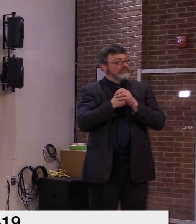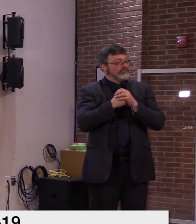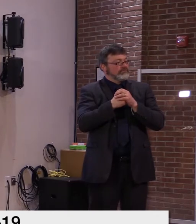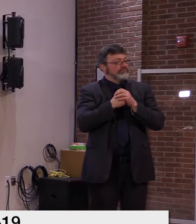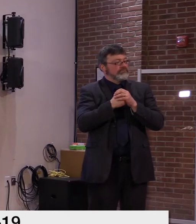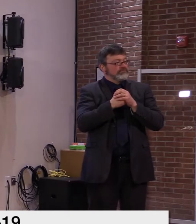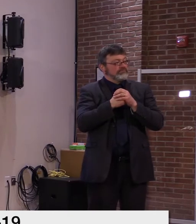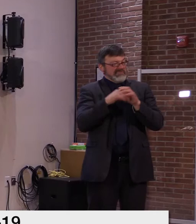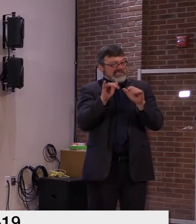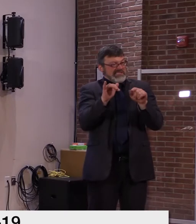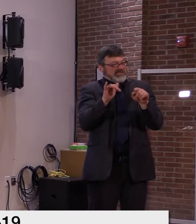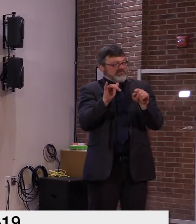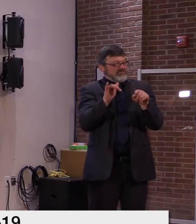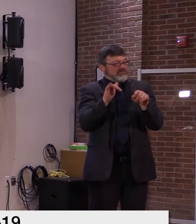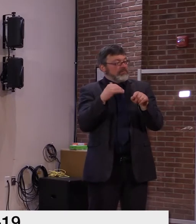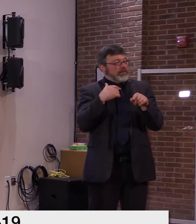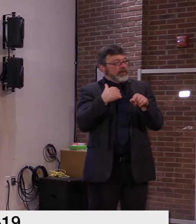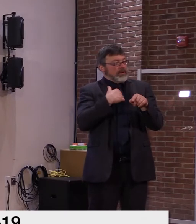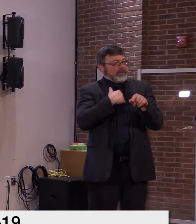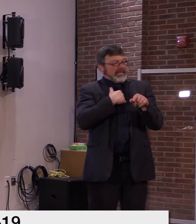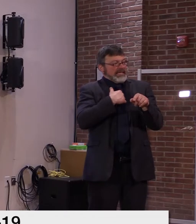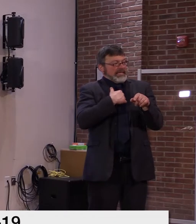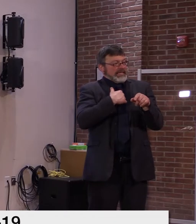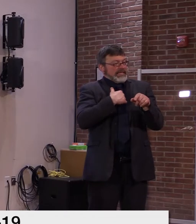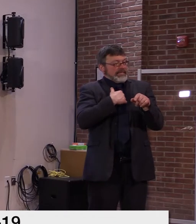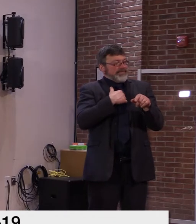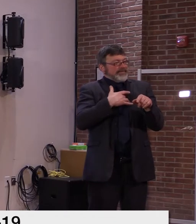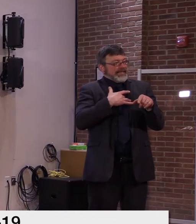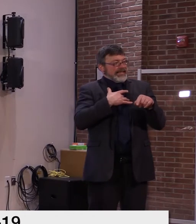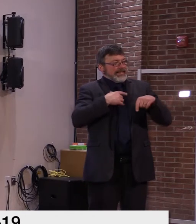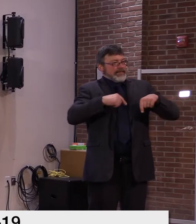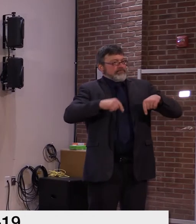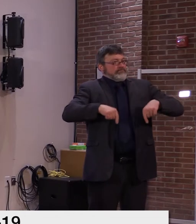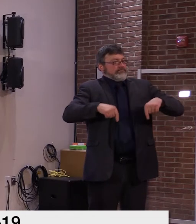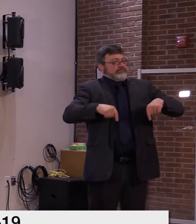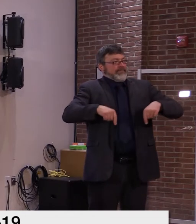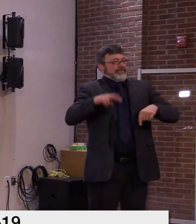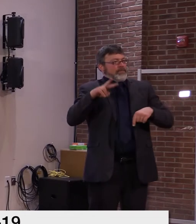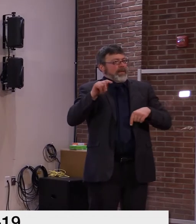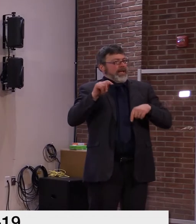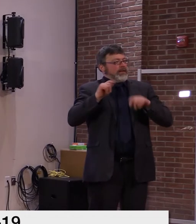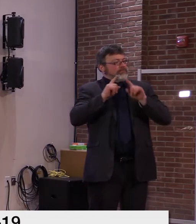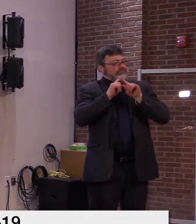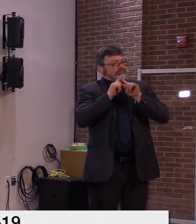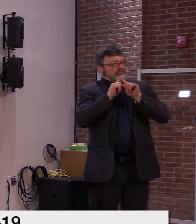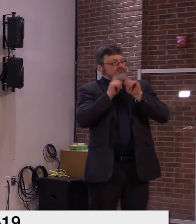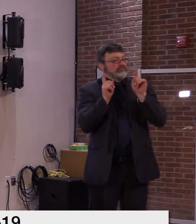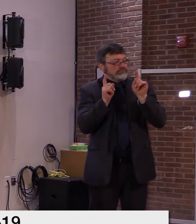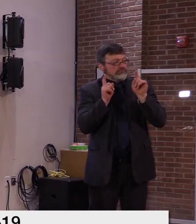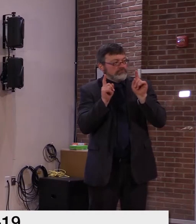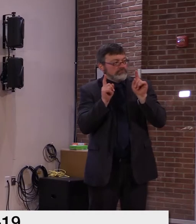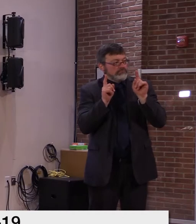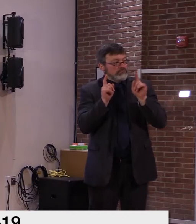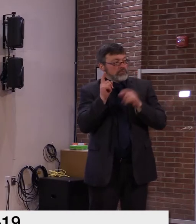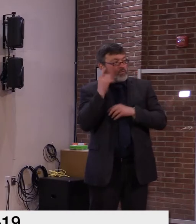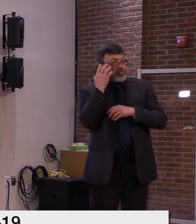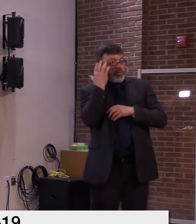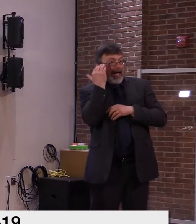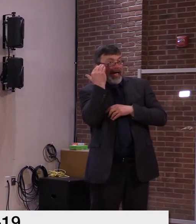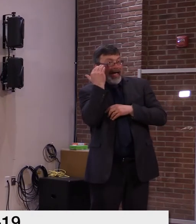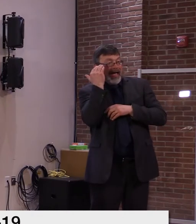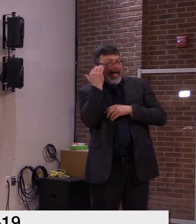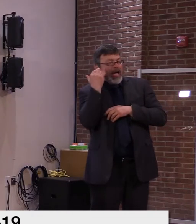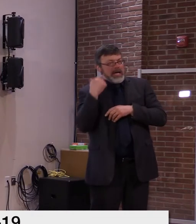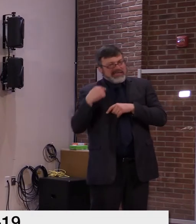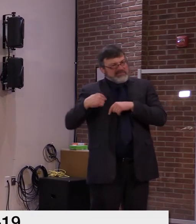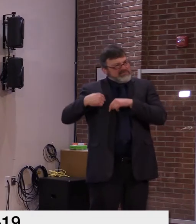the pandemic. Through the hard work and sacrifice of all Vermonters last spring and summer, we were able to suppress the spread of the